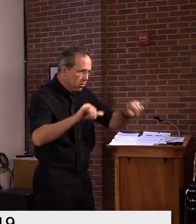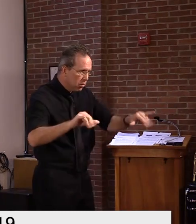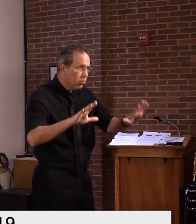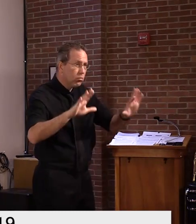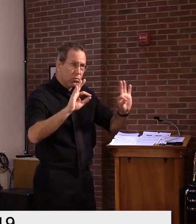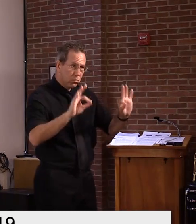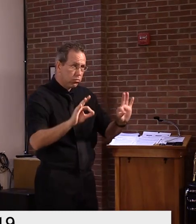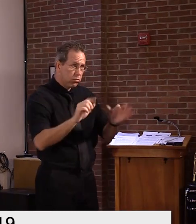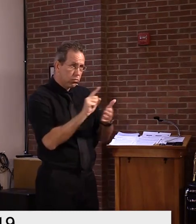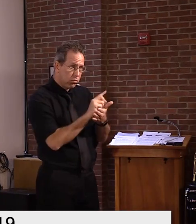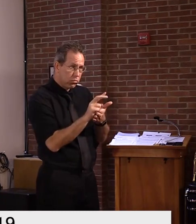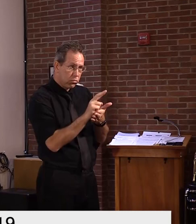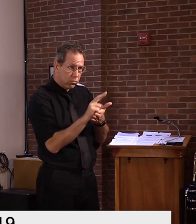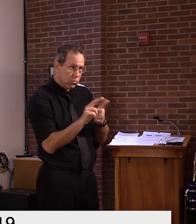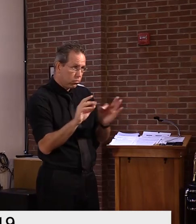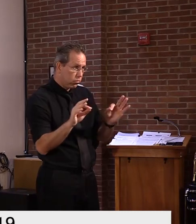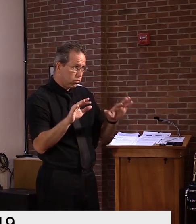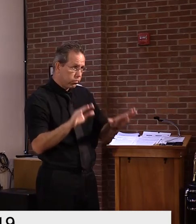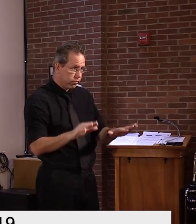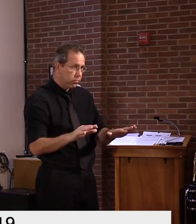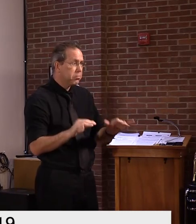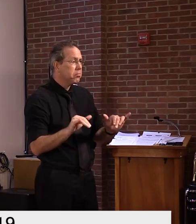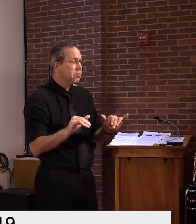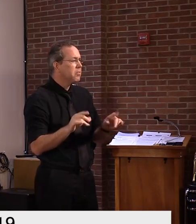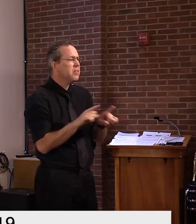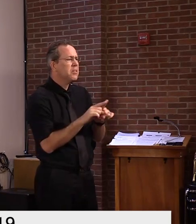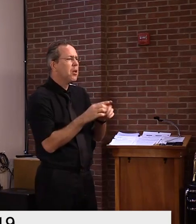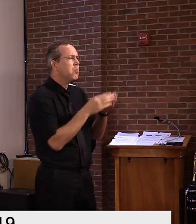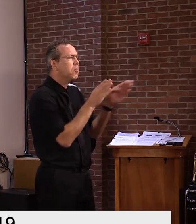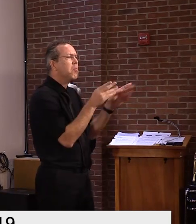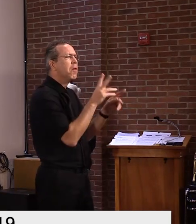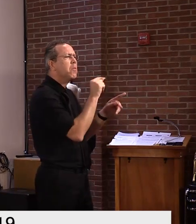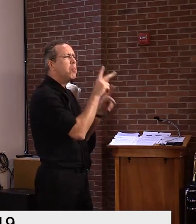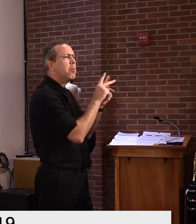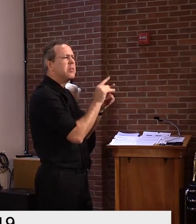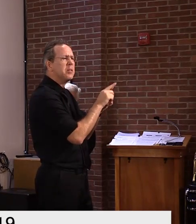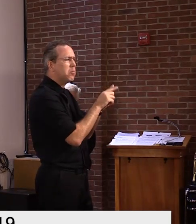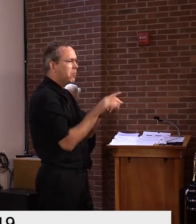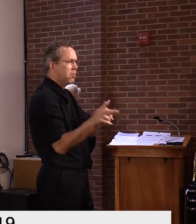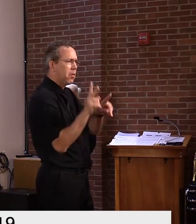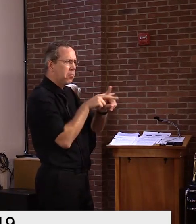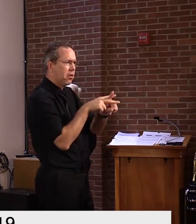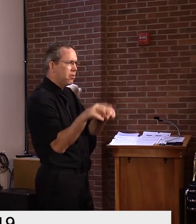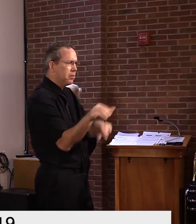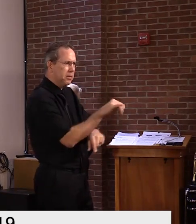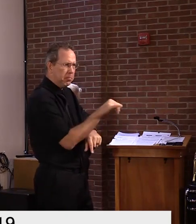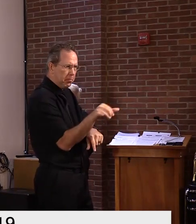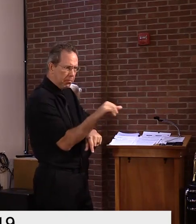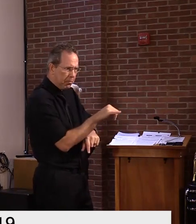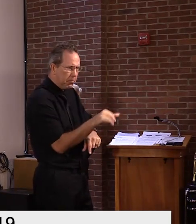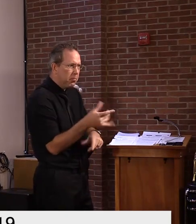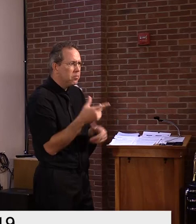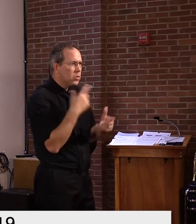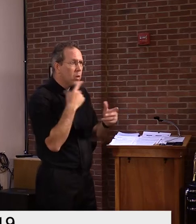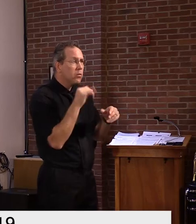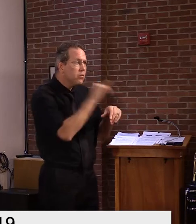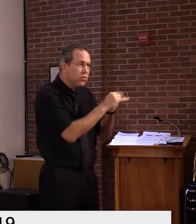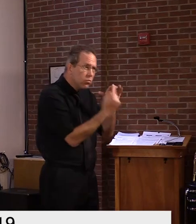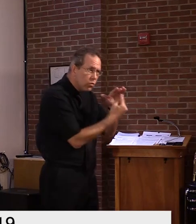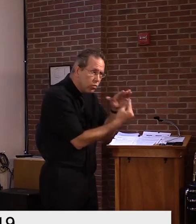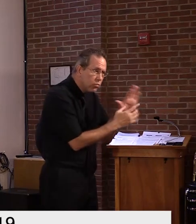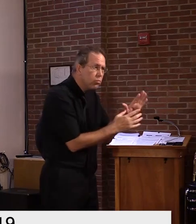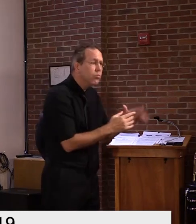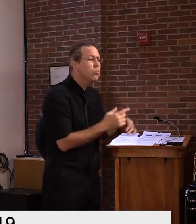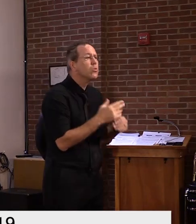general community population in Vermont. And we'll have an idea of where we're starting from and watch closely as to where